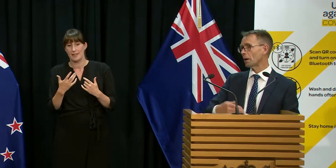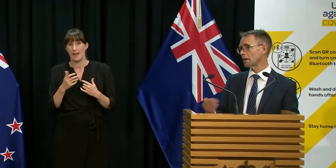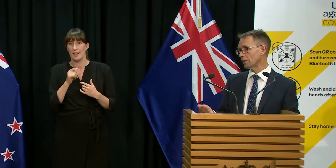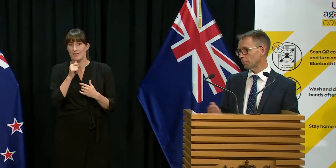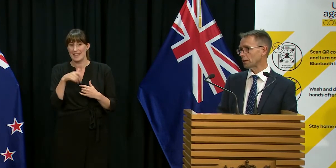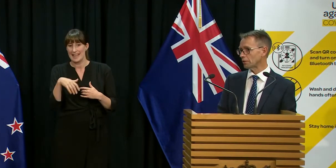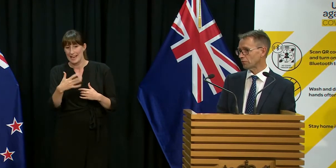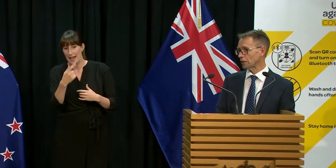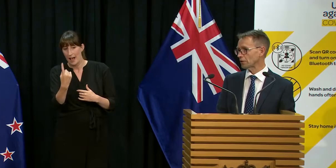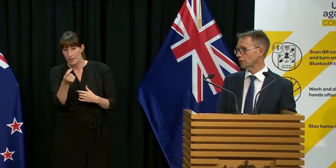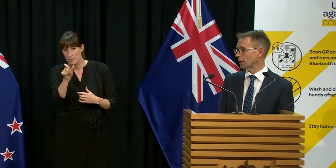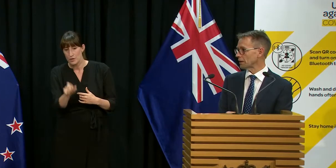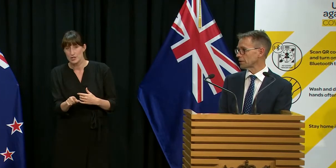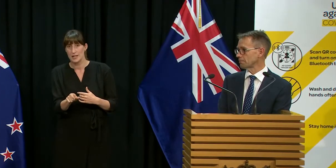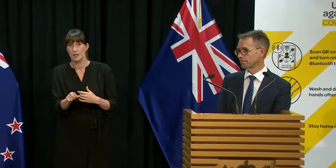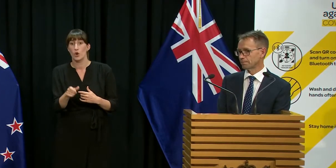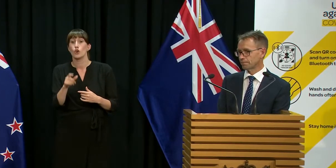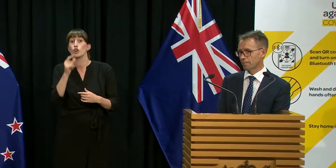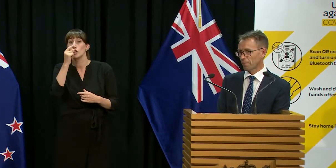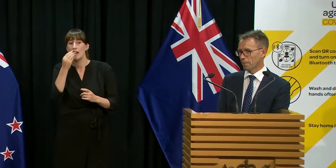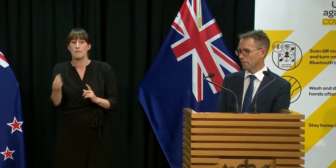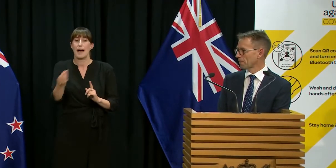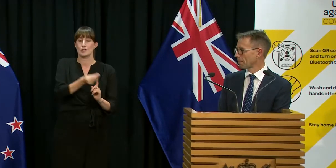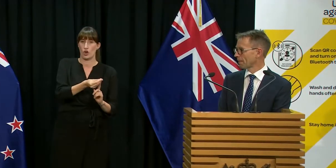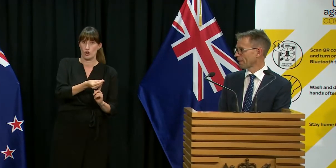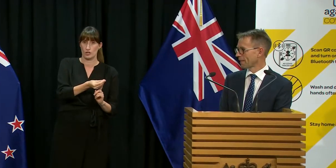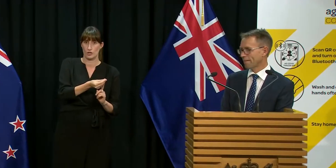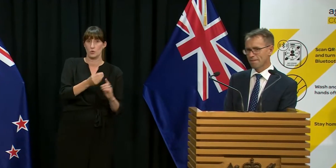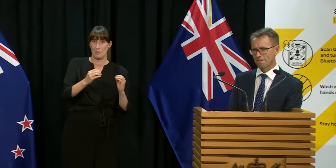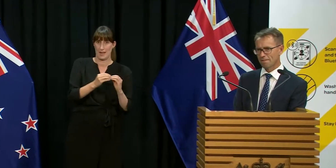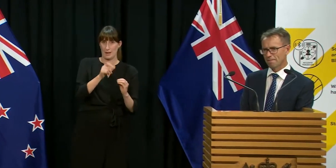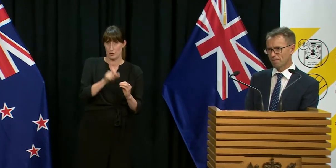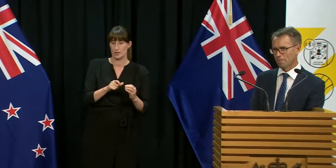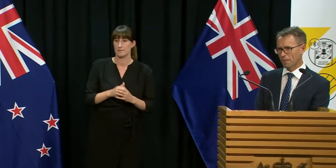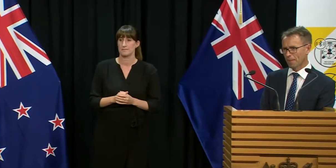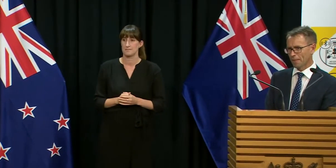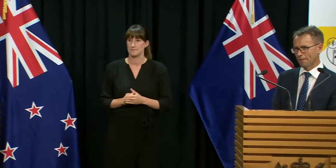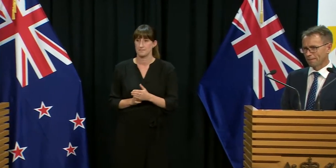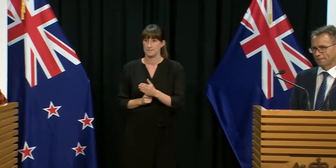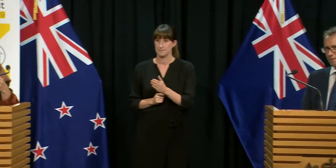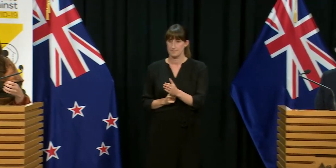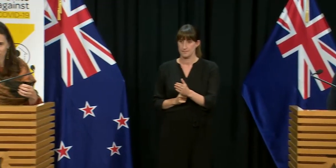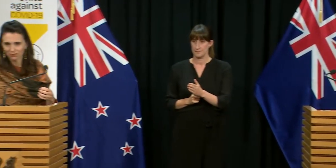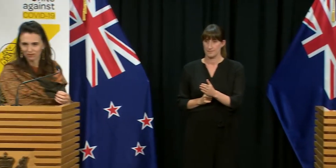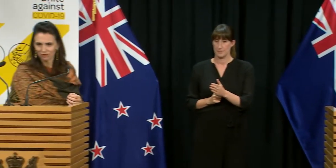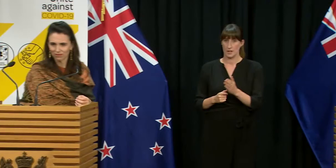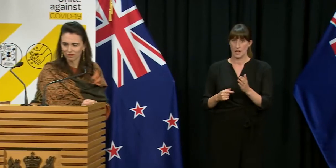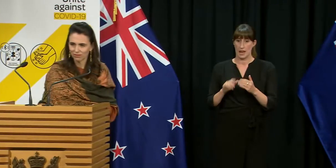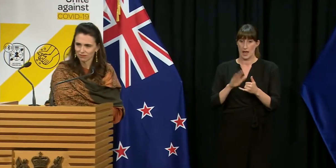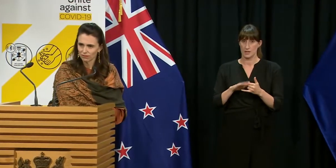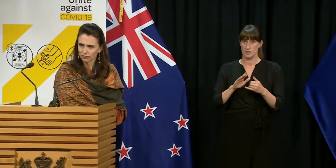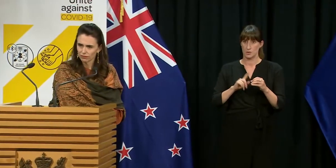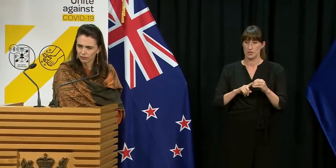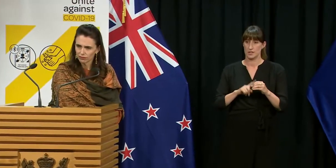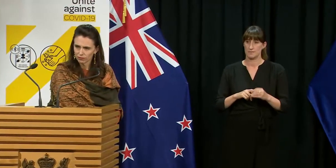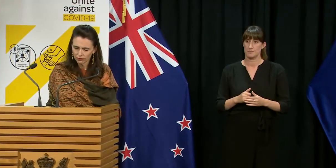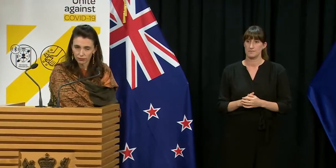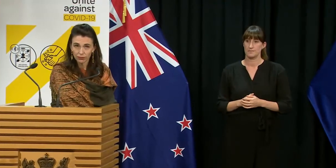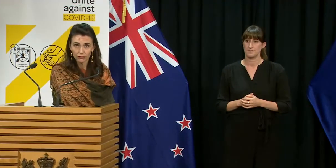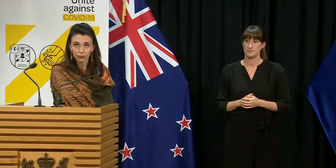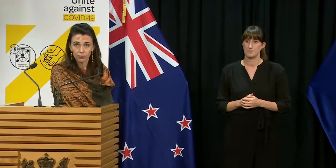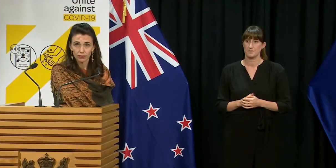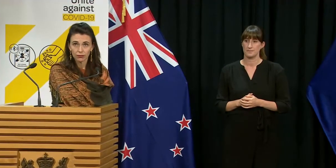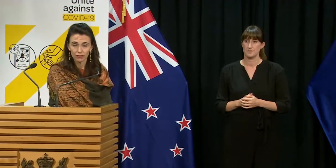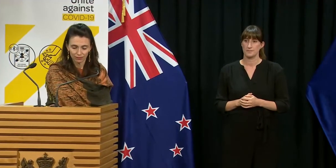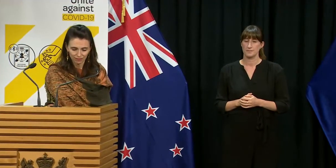infected or may have been infected in the past. Okay, we'll finish up with one last question. Thomas. Prime Minister, if the last Auckland lockdown had looked